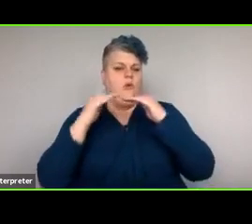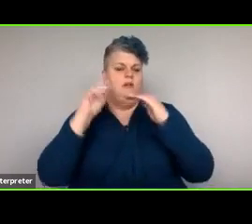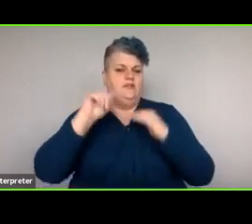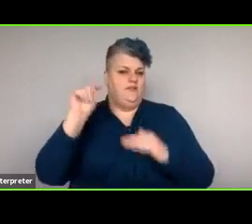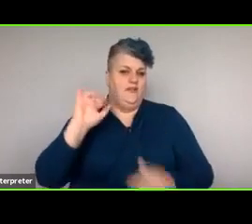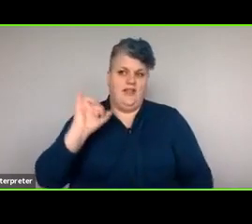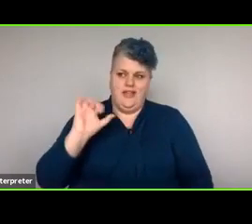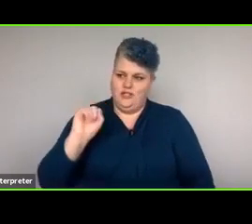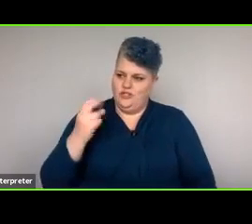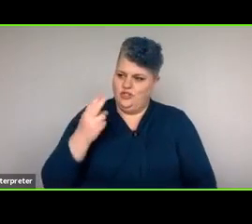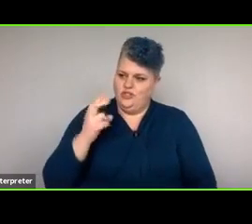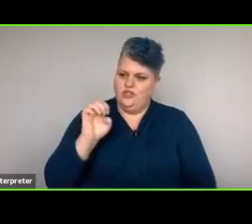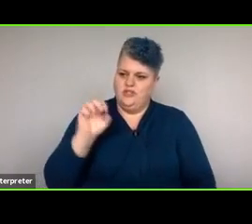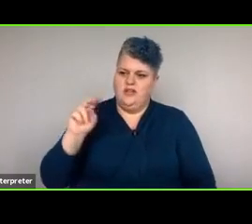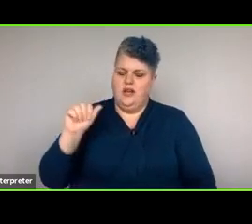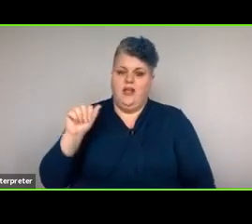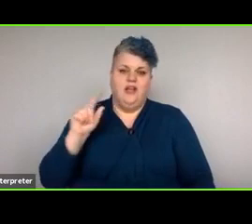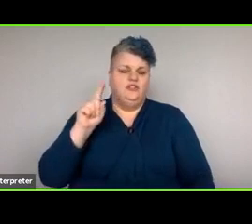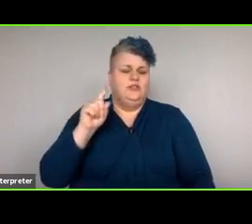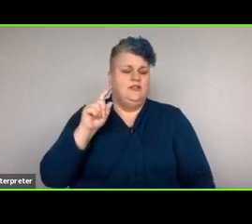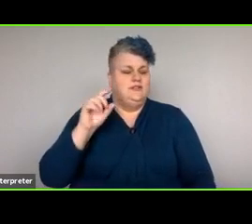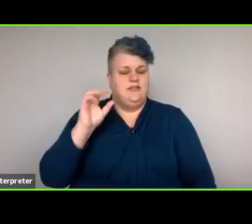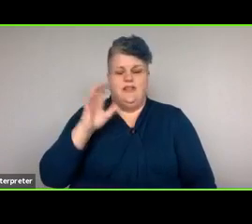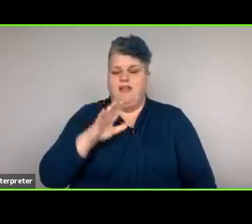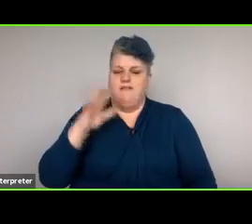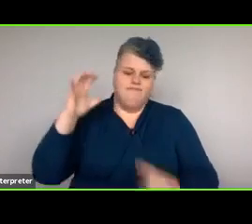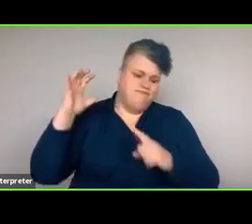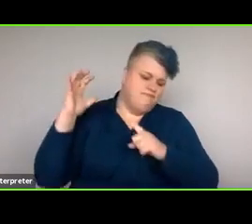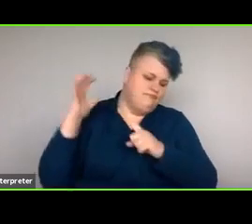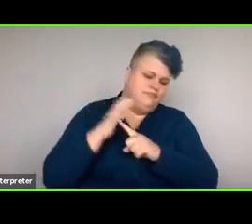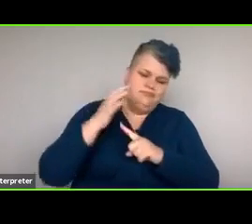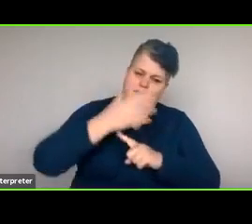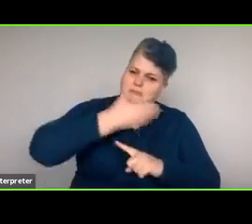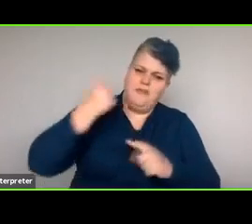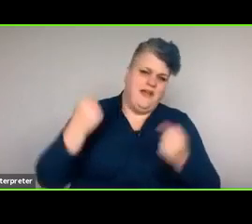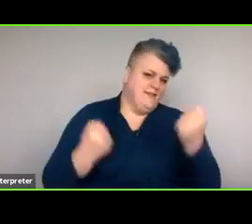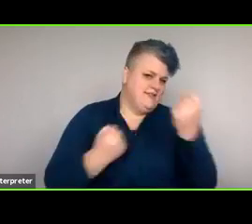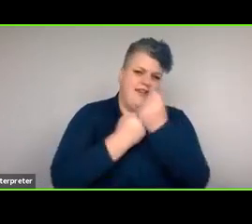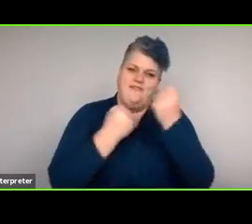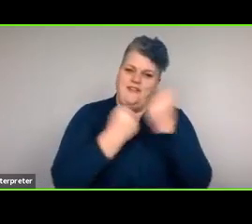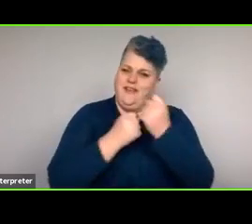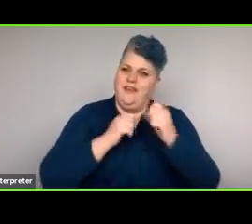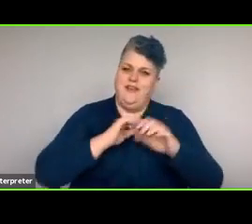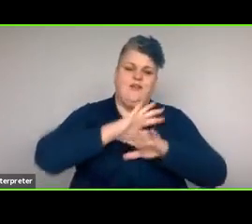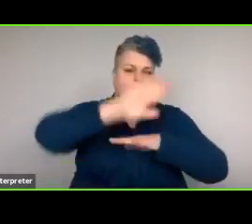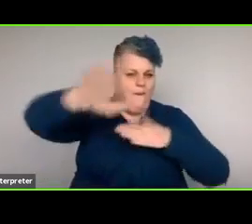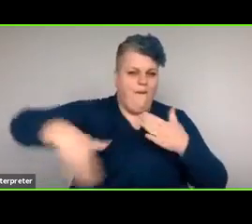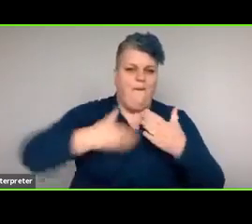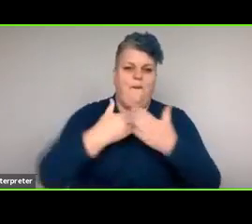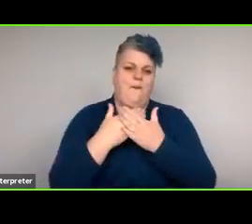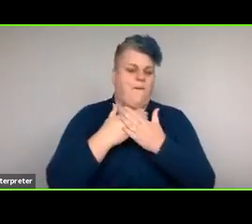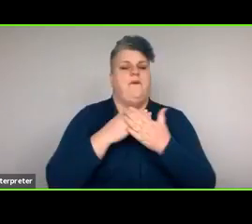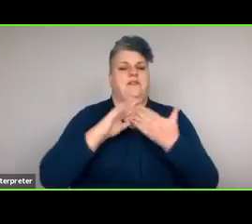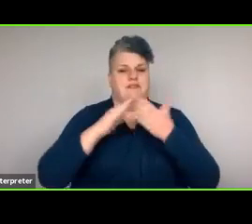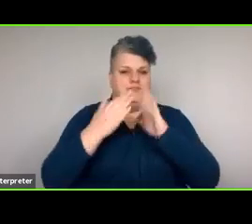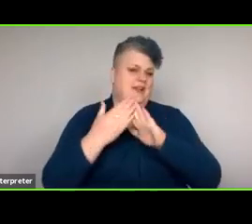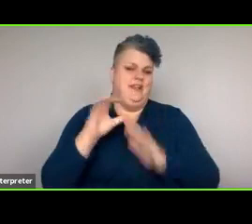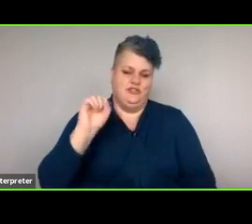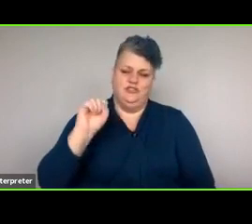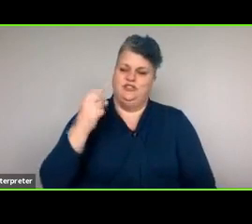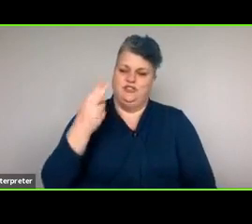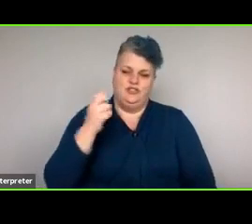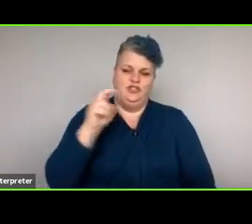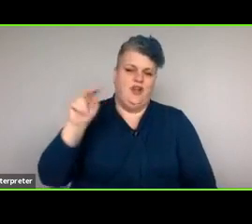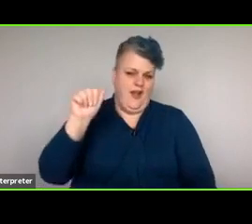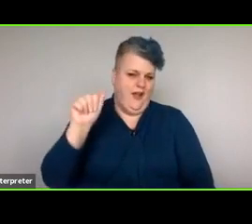there's probably not a fiercer advocate to have on your side in this entire city than to have Sheena Barnes in your corner. So if